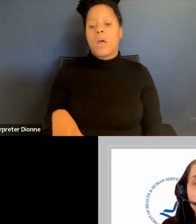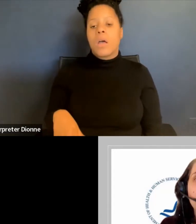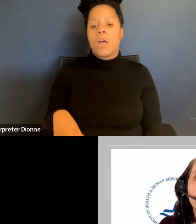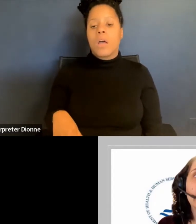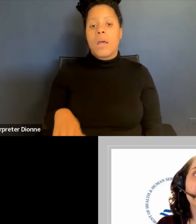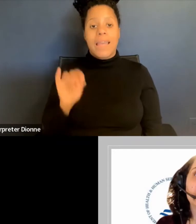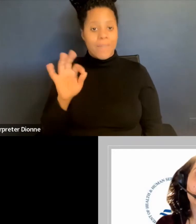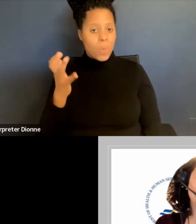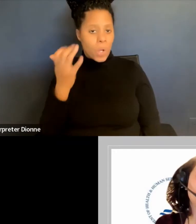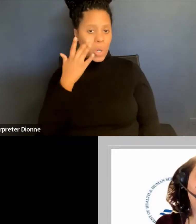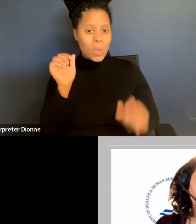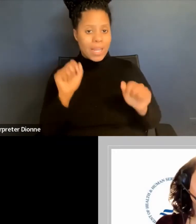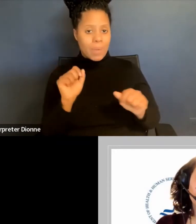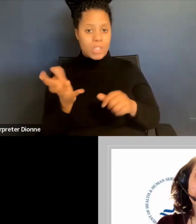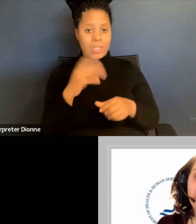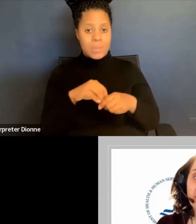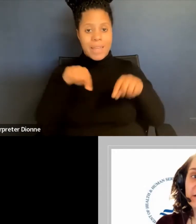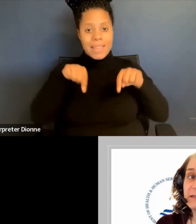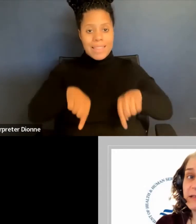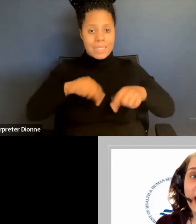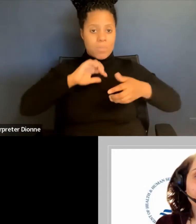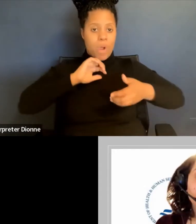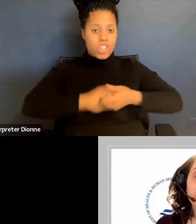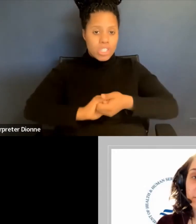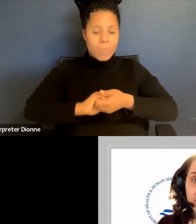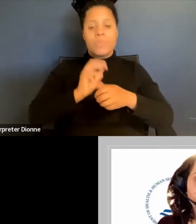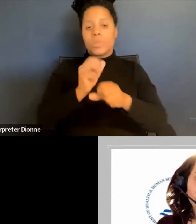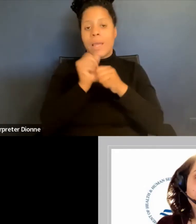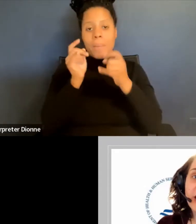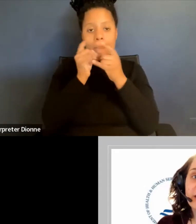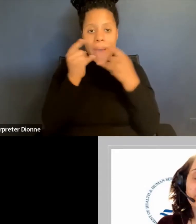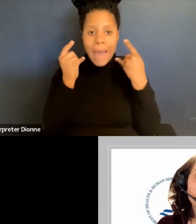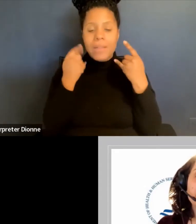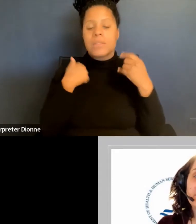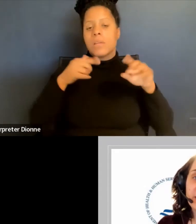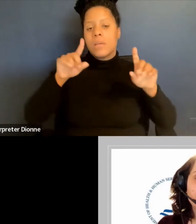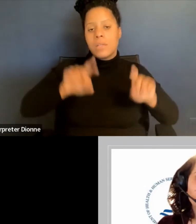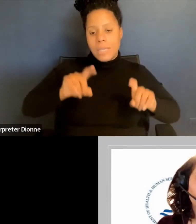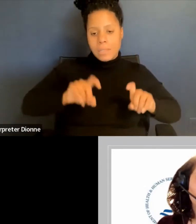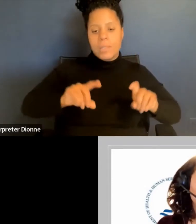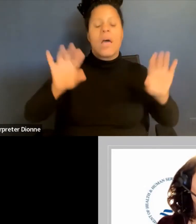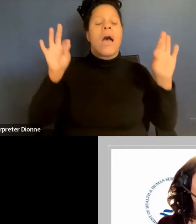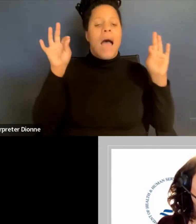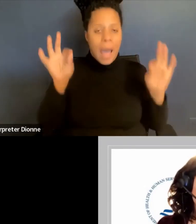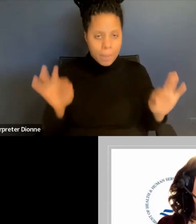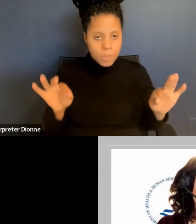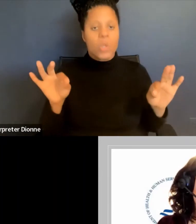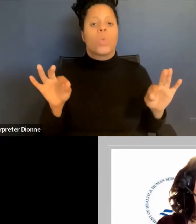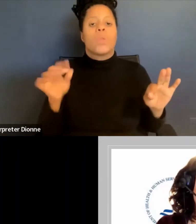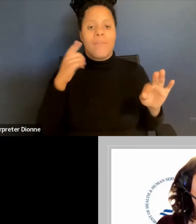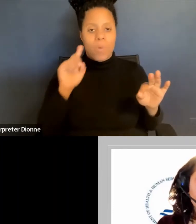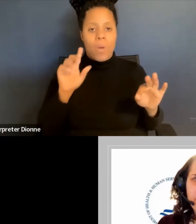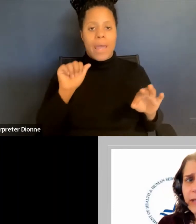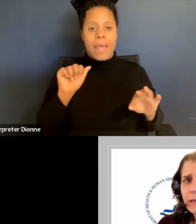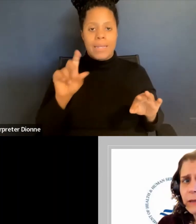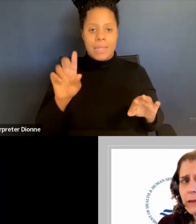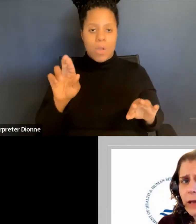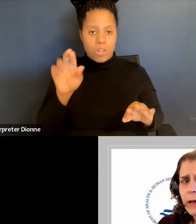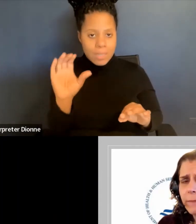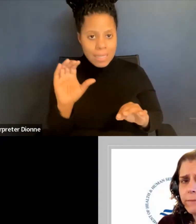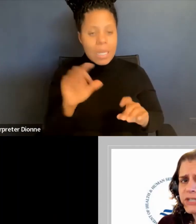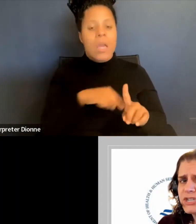partnership in getting masks and tests, it's absolutely for our ADRCs and for our AAAs.